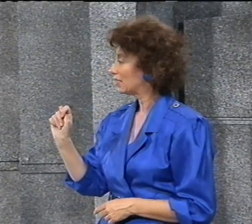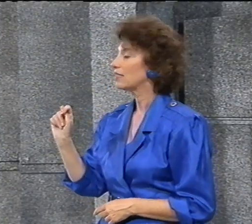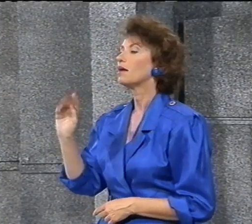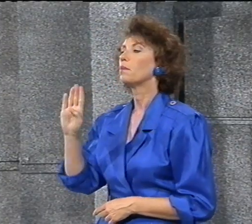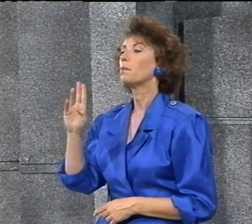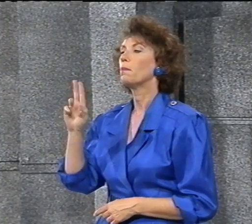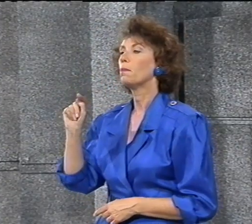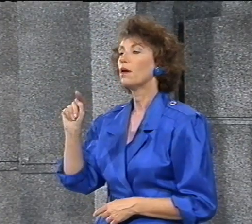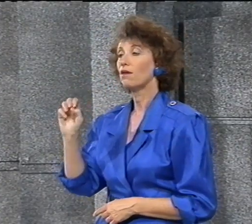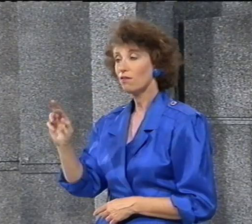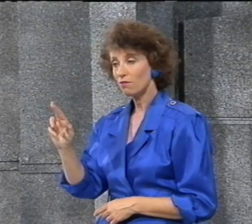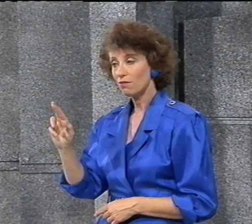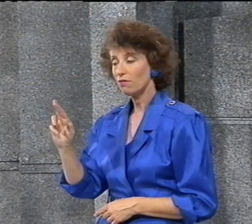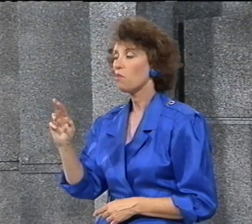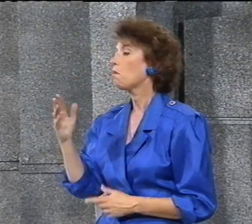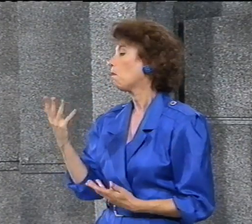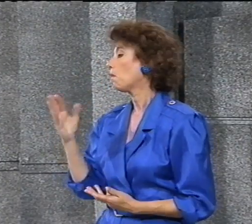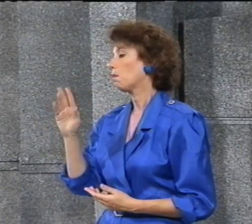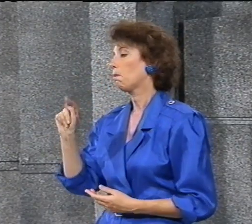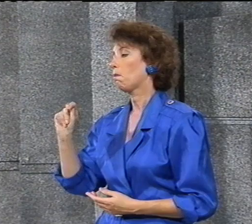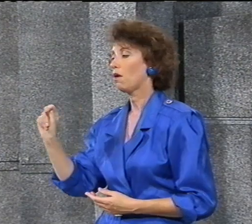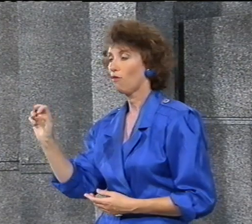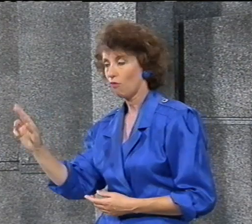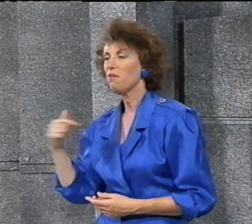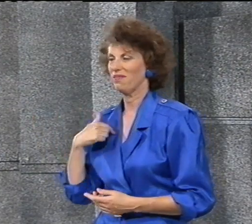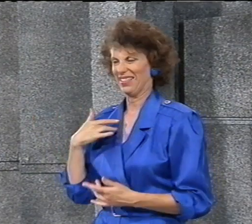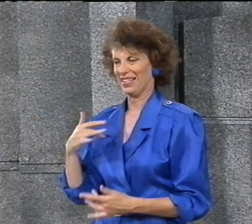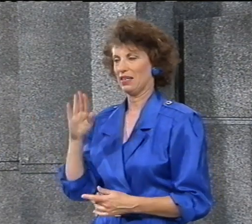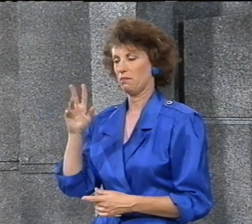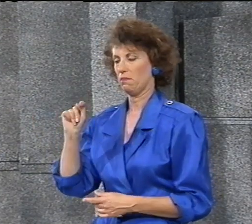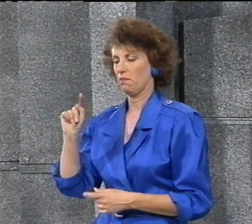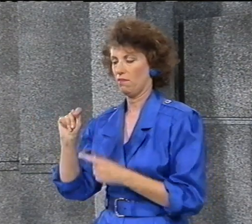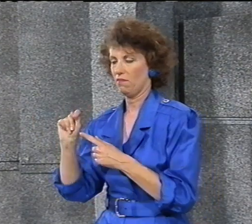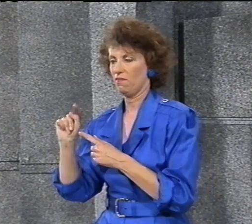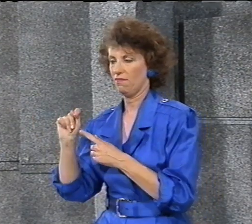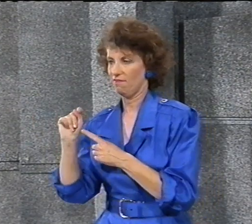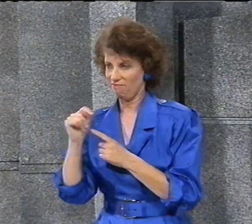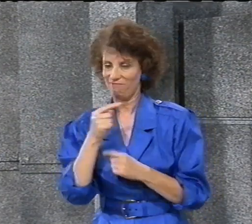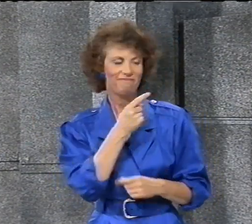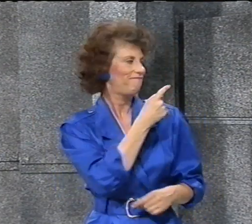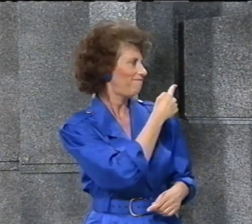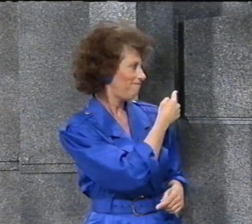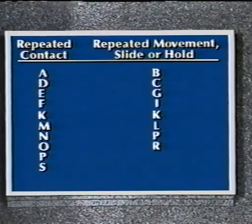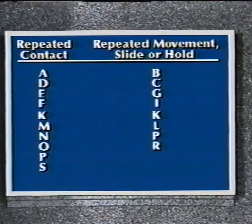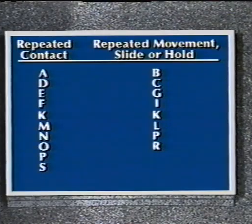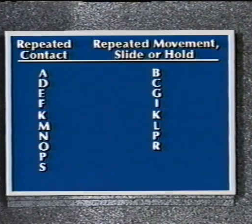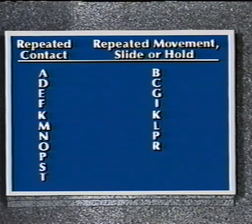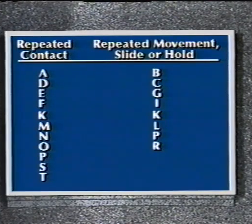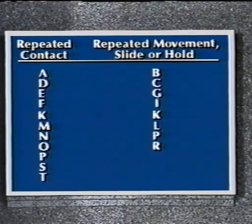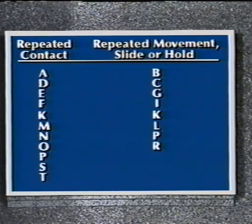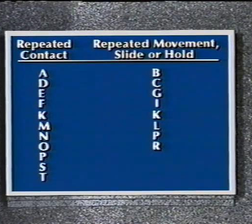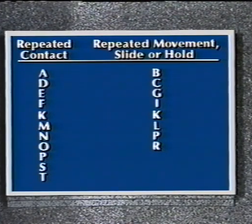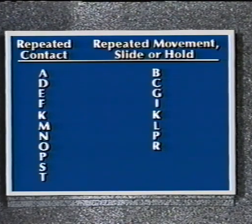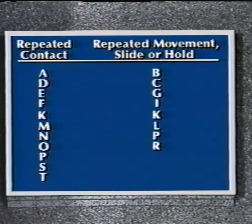Double T's, we have the word butter. I tend to repeat the T, so we'll put it over here.